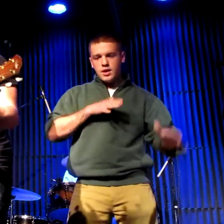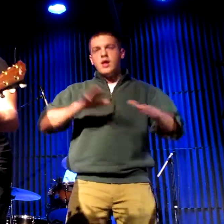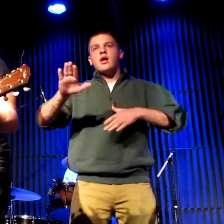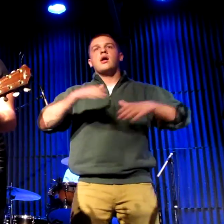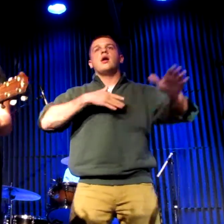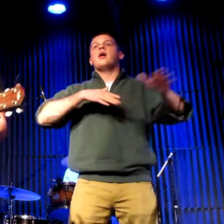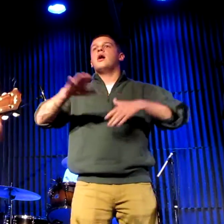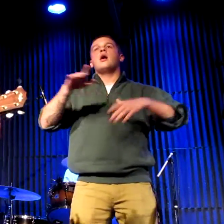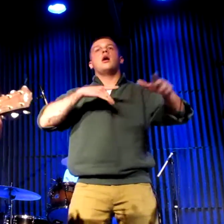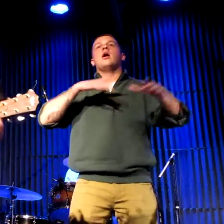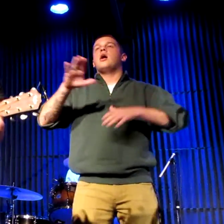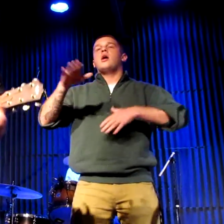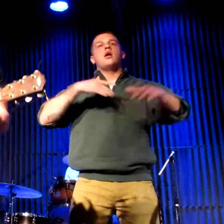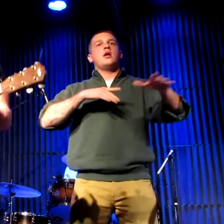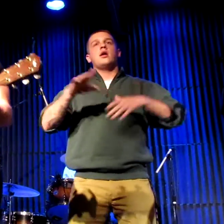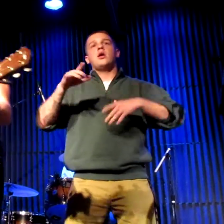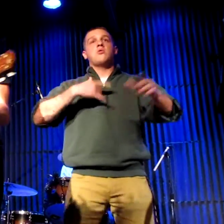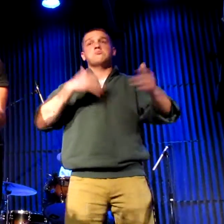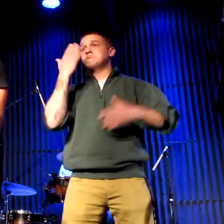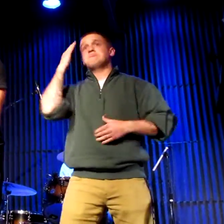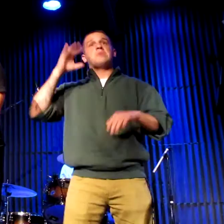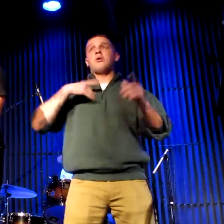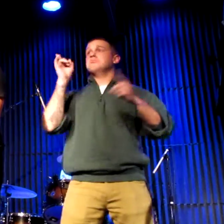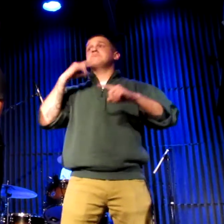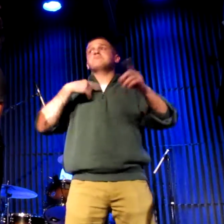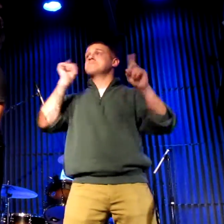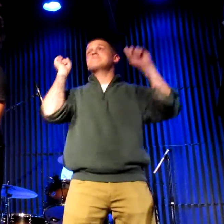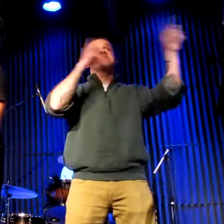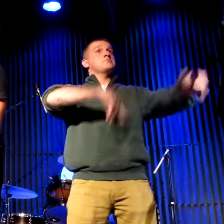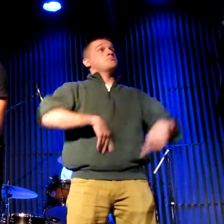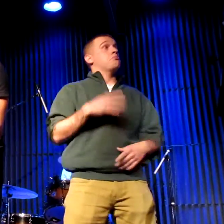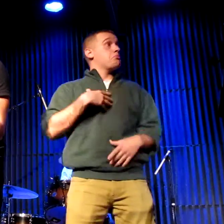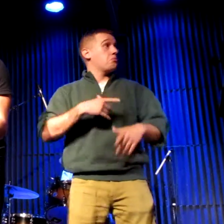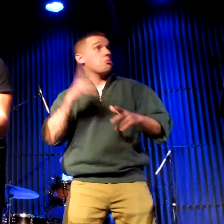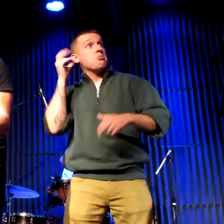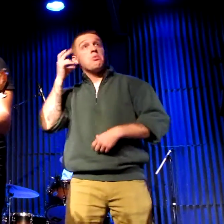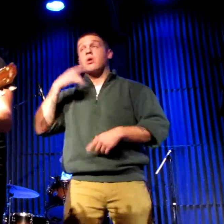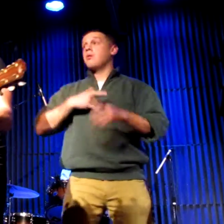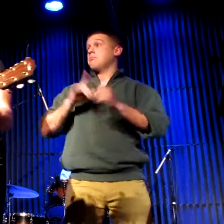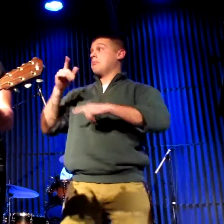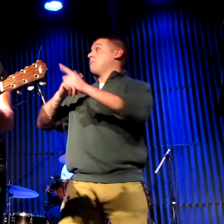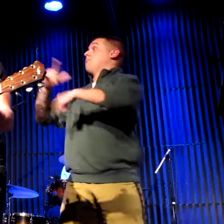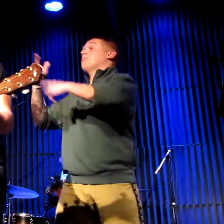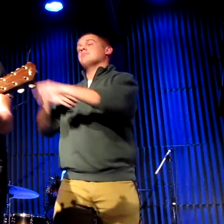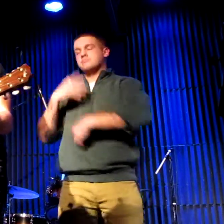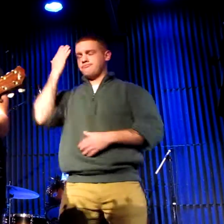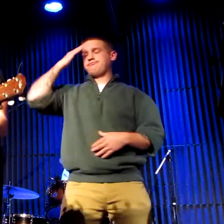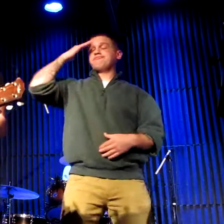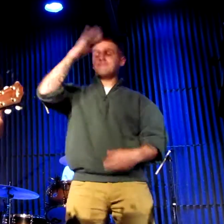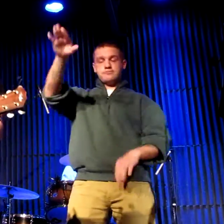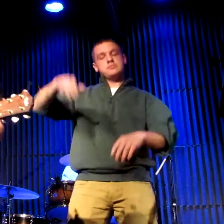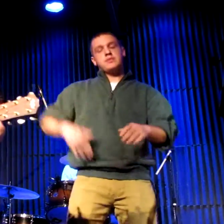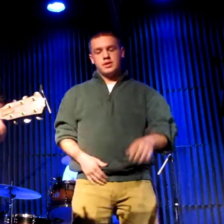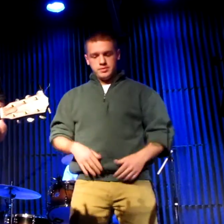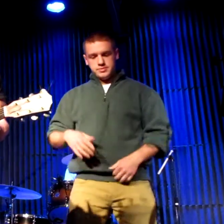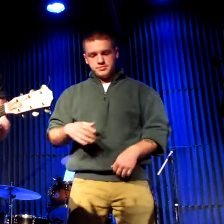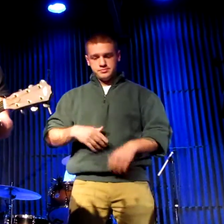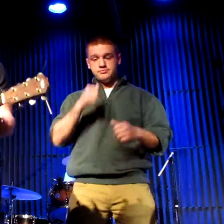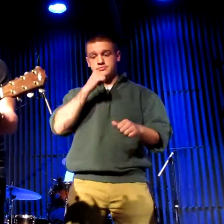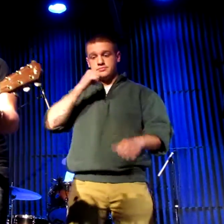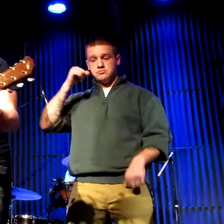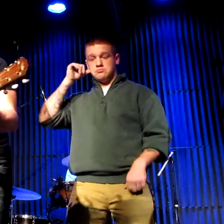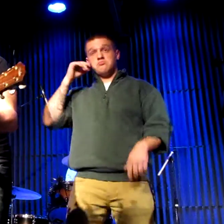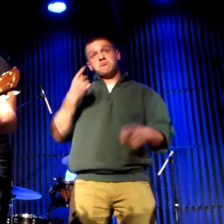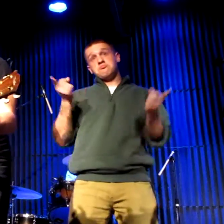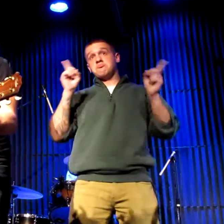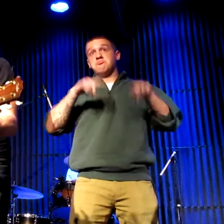With a purpose, so I don't know where I go. I may hit the bullseye running, I may never even know. Yesterday may still